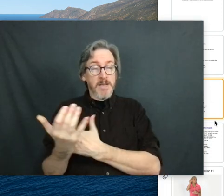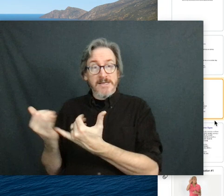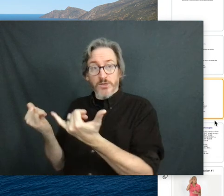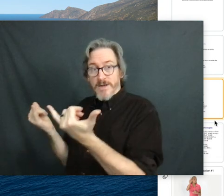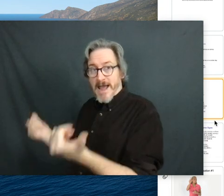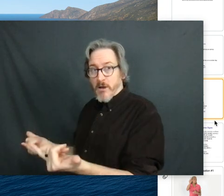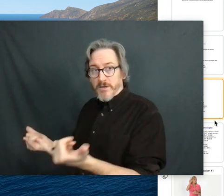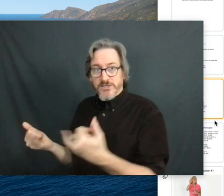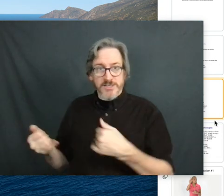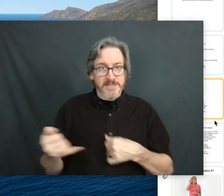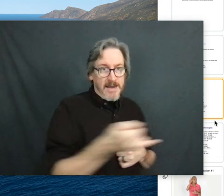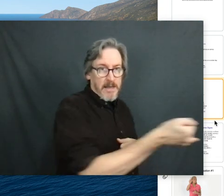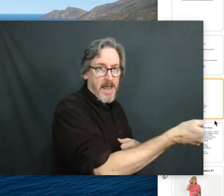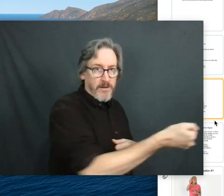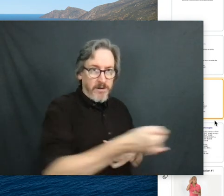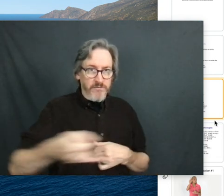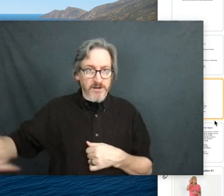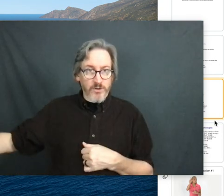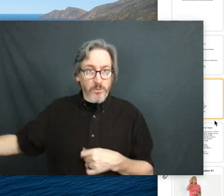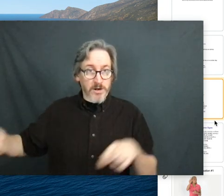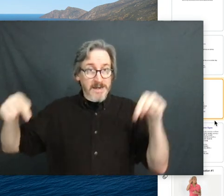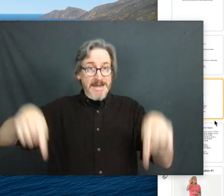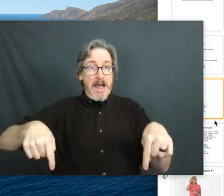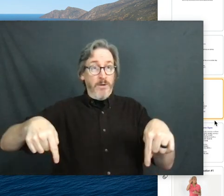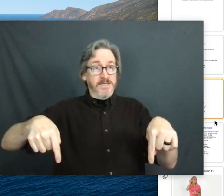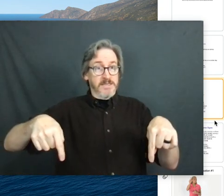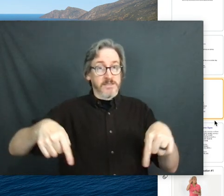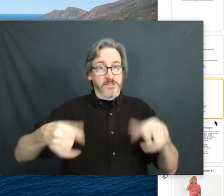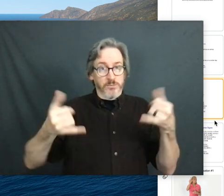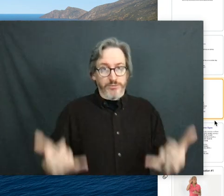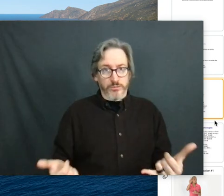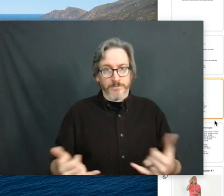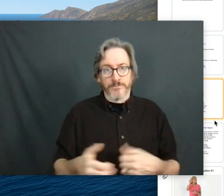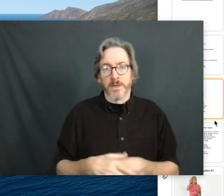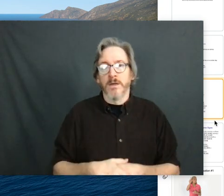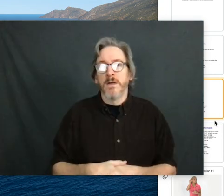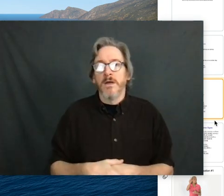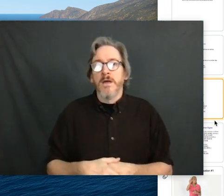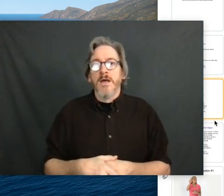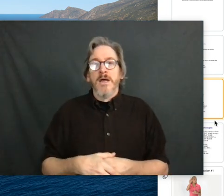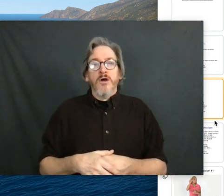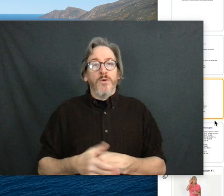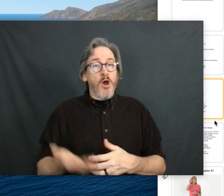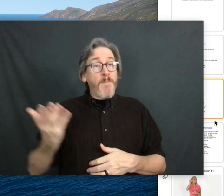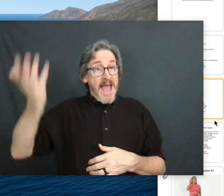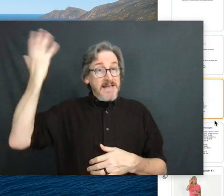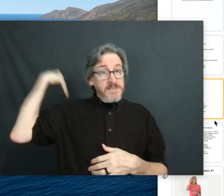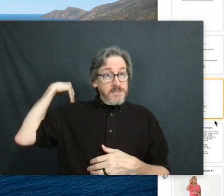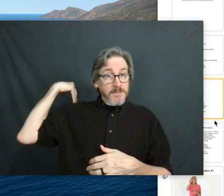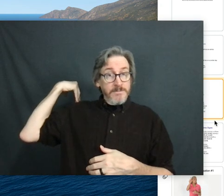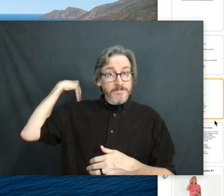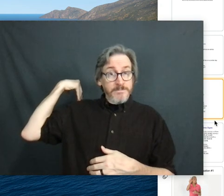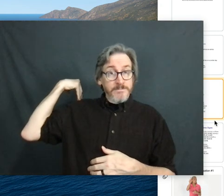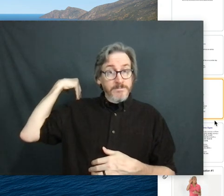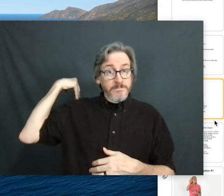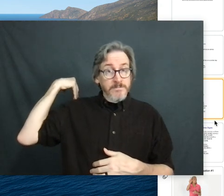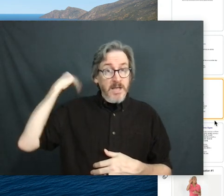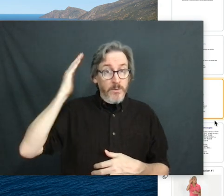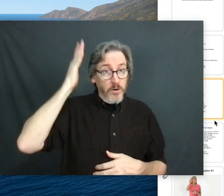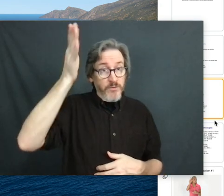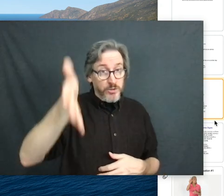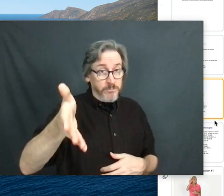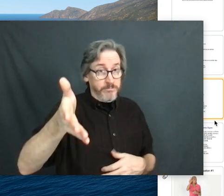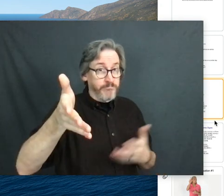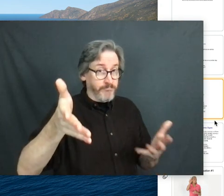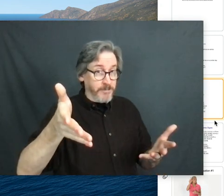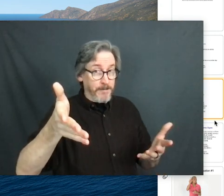morning. So now is just that line right in front of you where now exists. So we know past, we